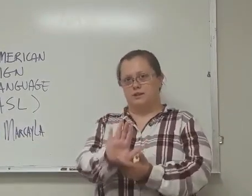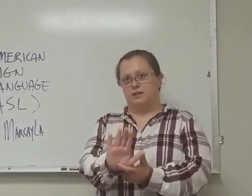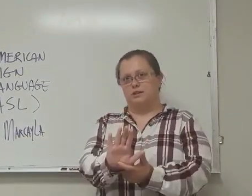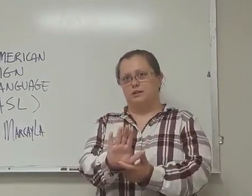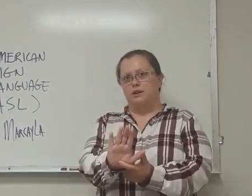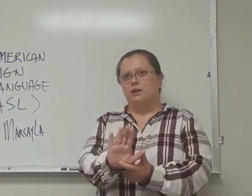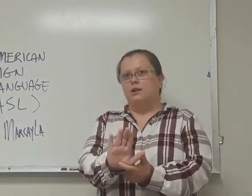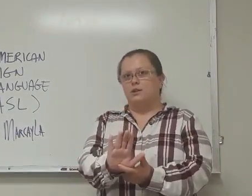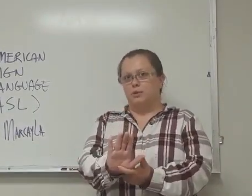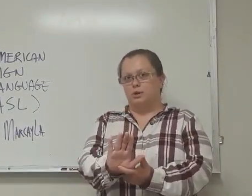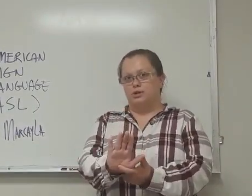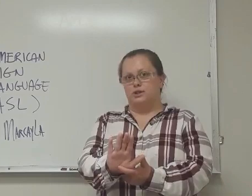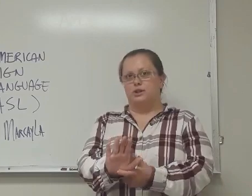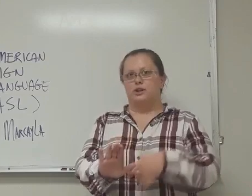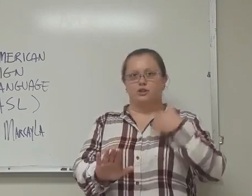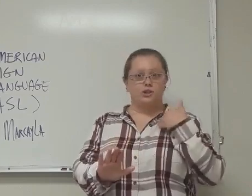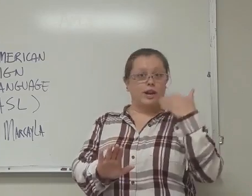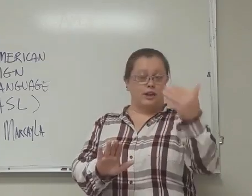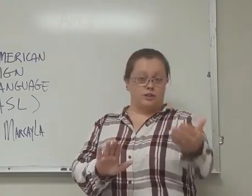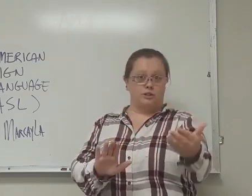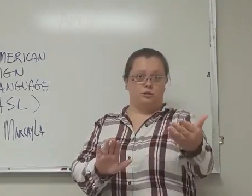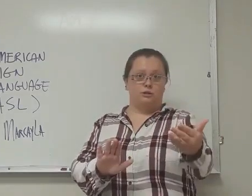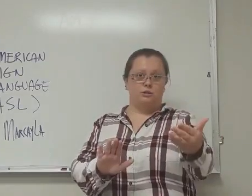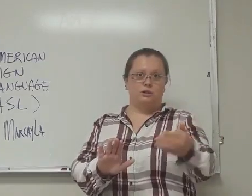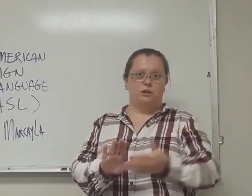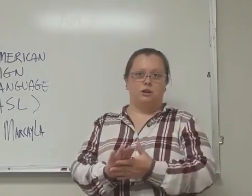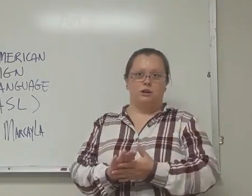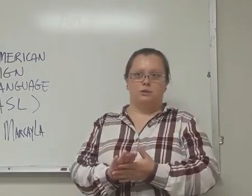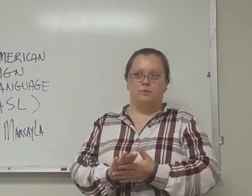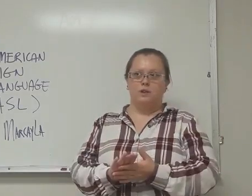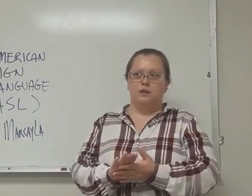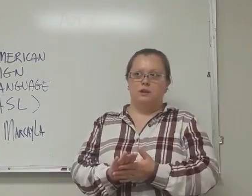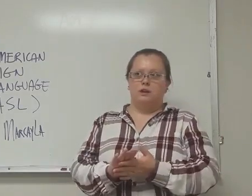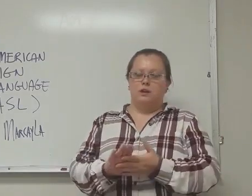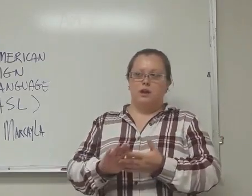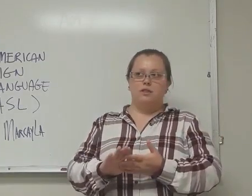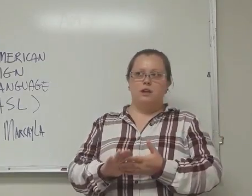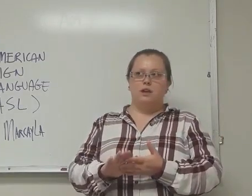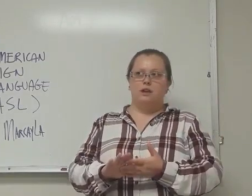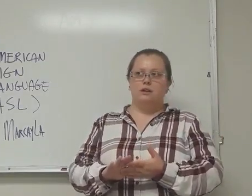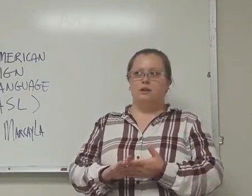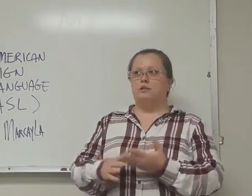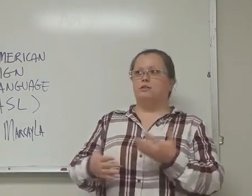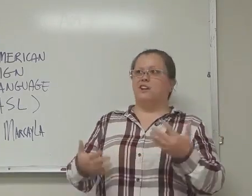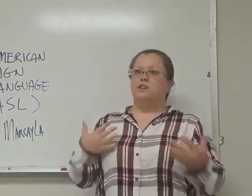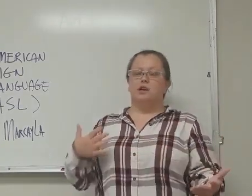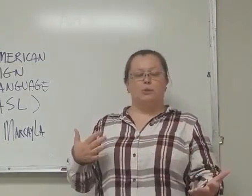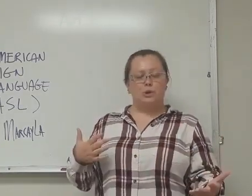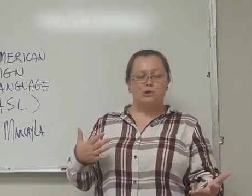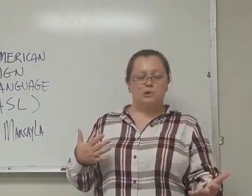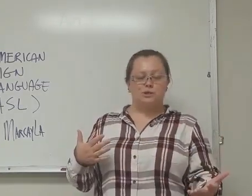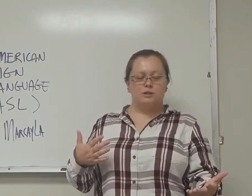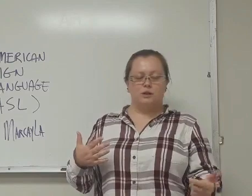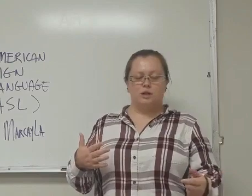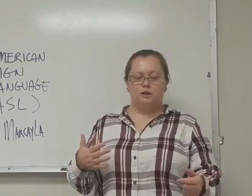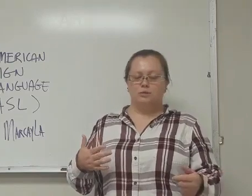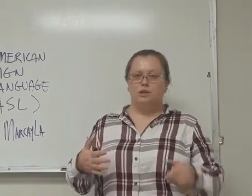facing the person that you're signing to. Okay. And then like numbers,